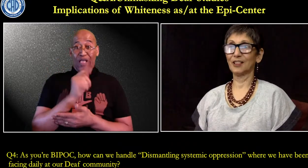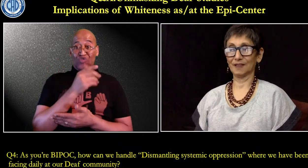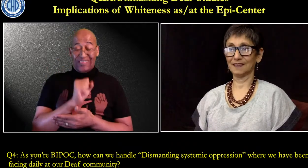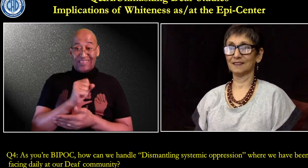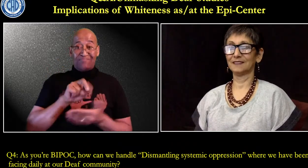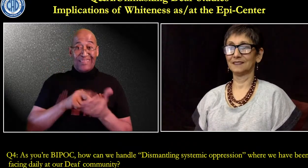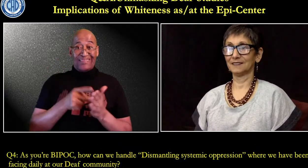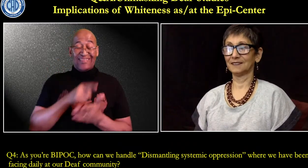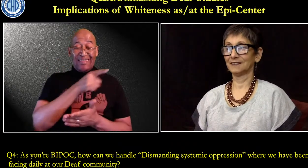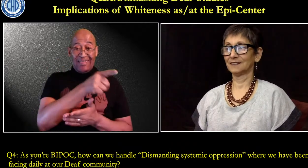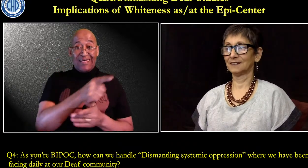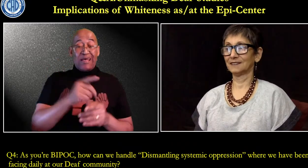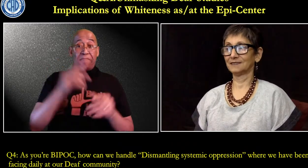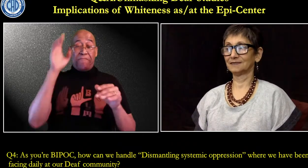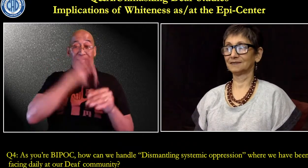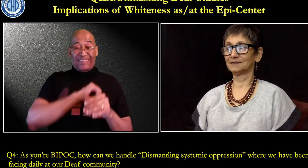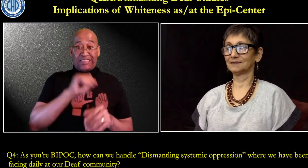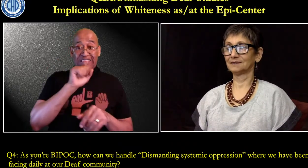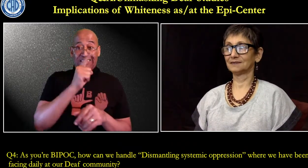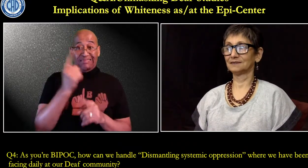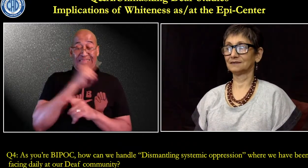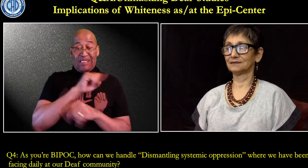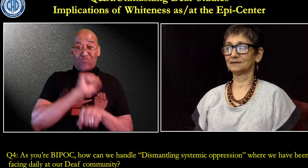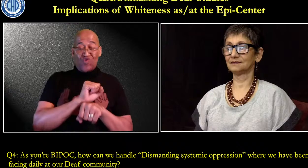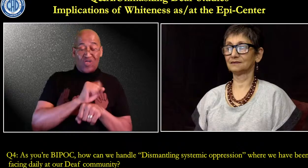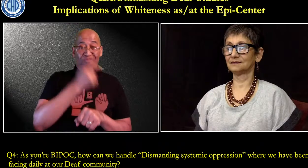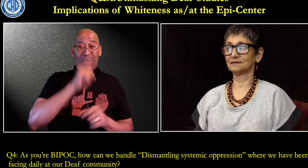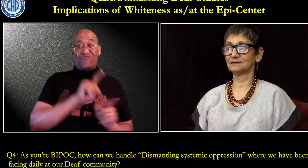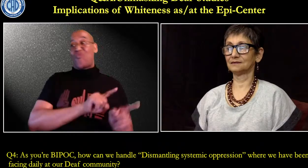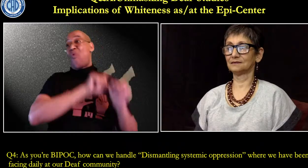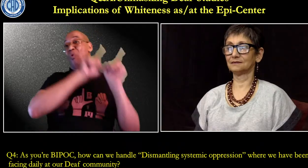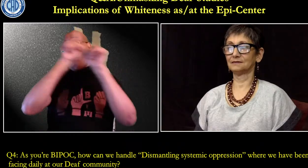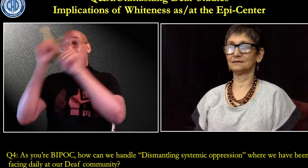when it comes to wages,